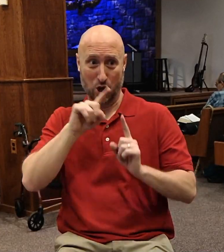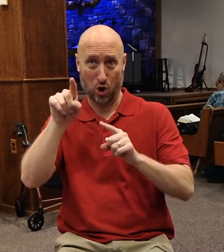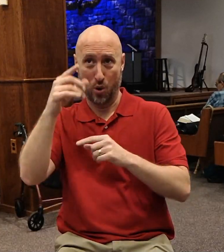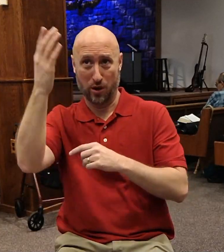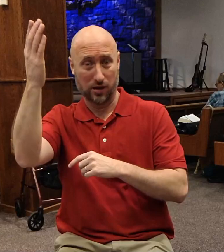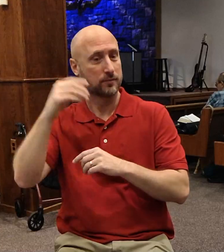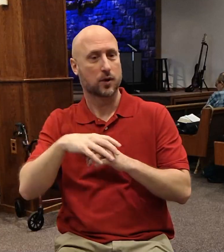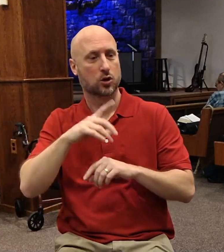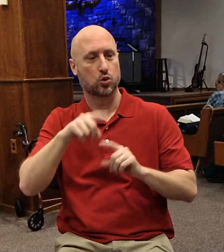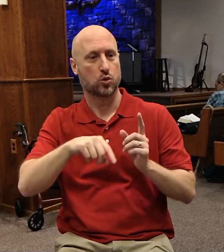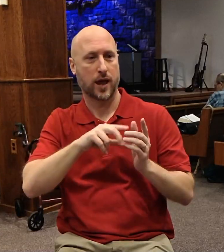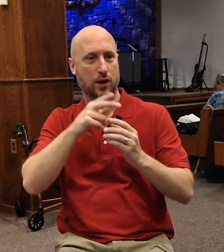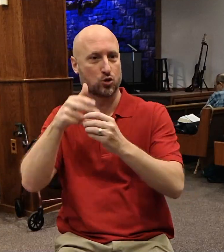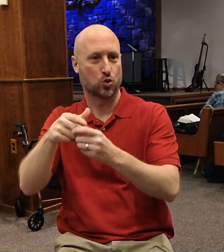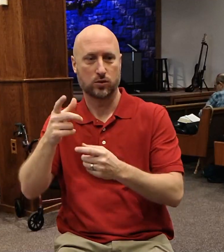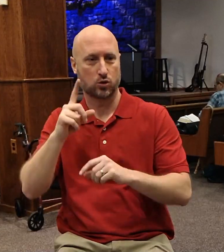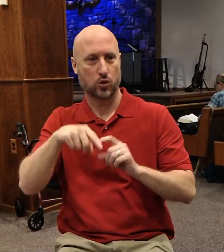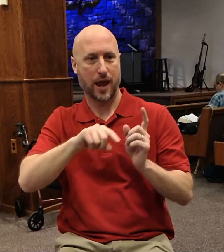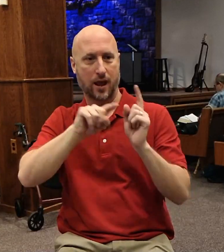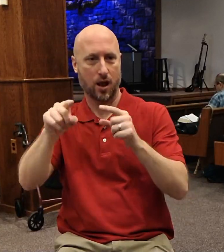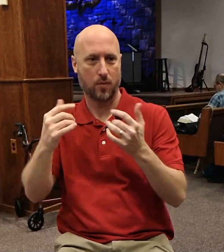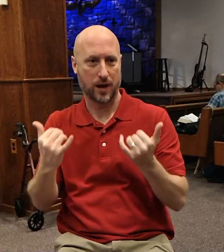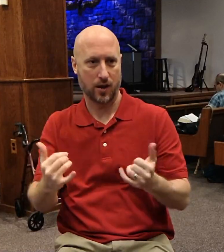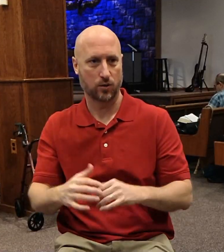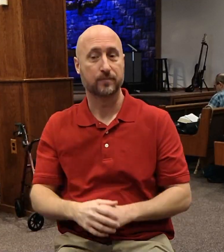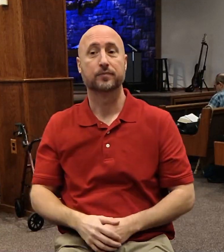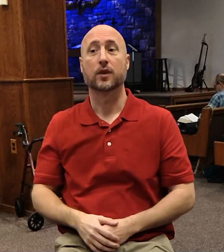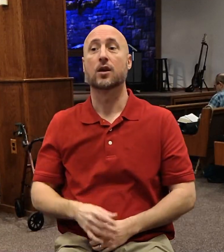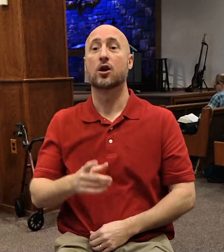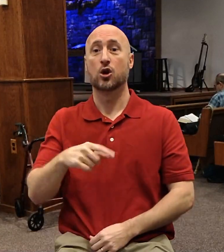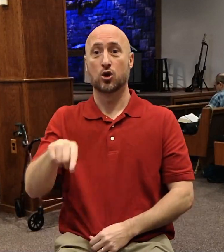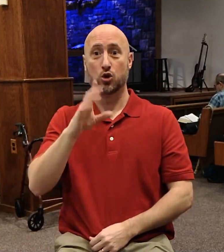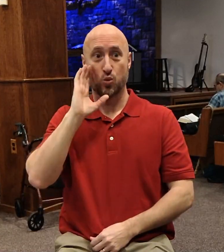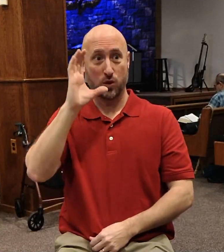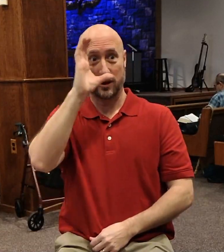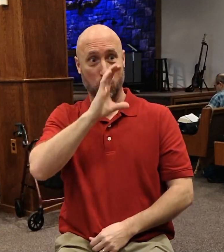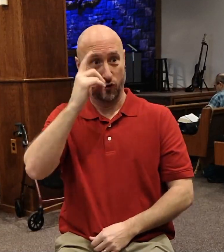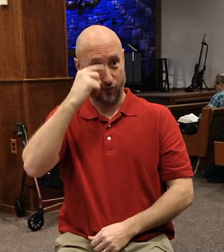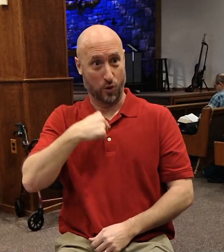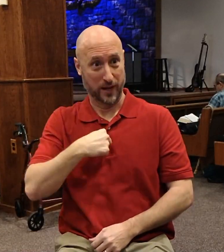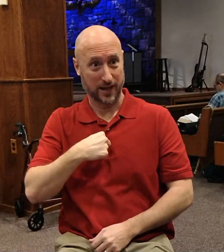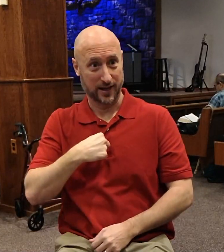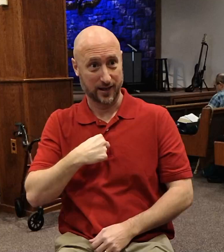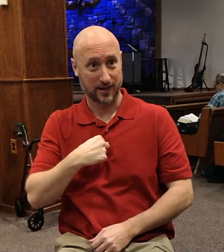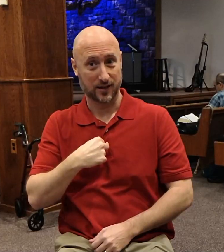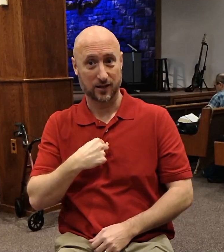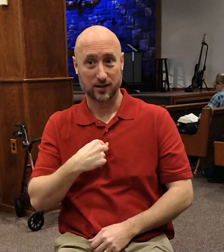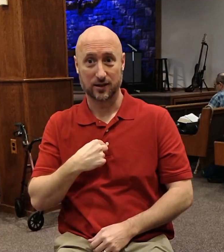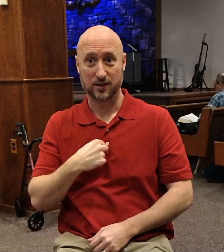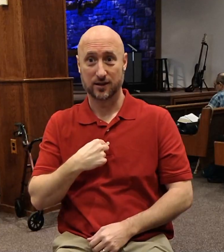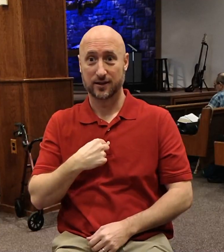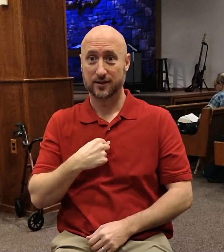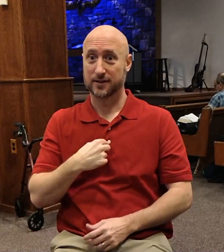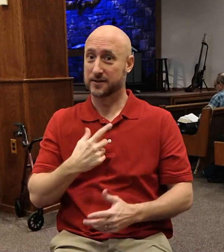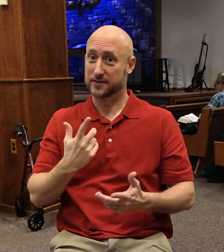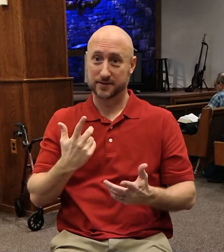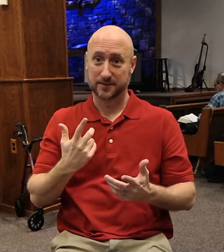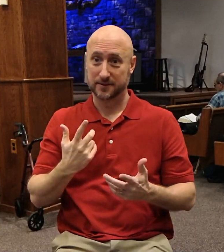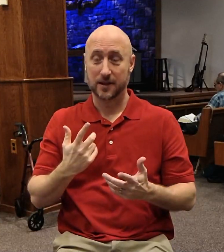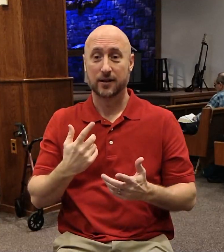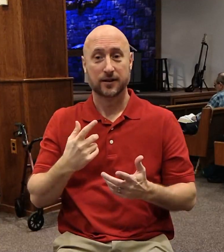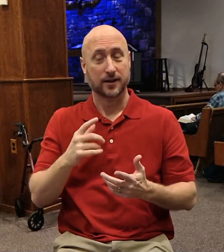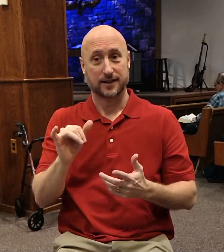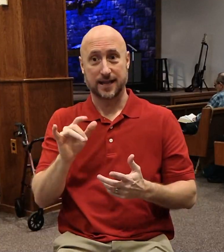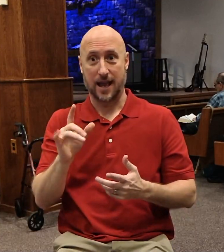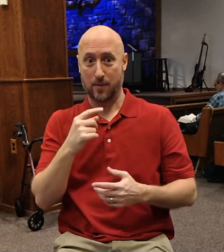me. He tells them, that's their love for him. And he's aware of that. You shall seek me. And as